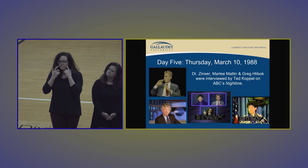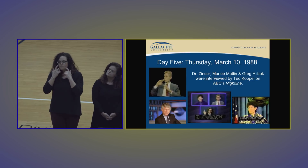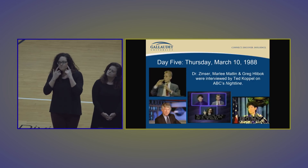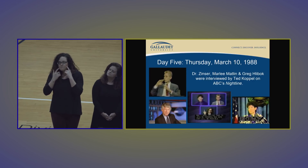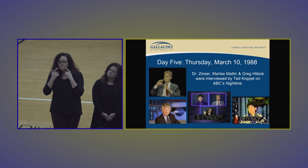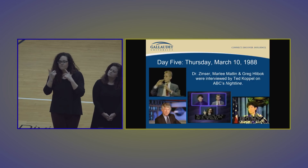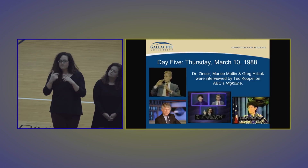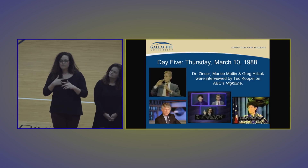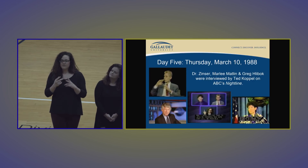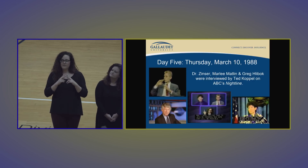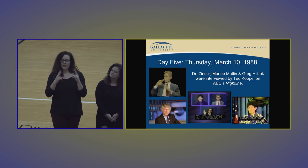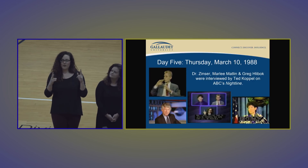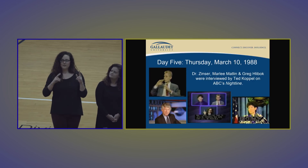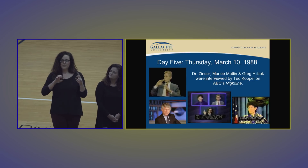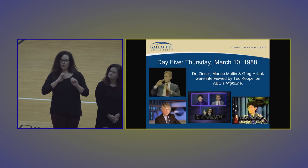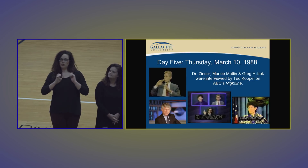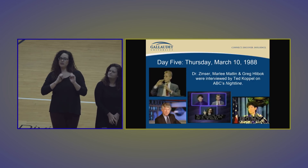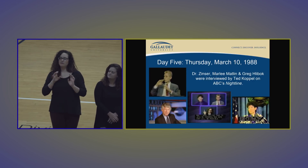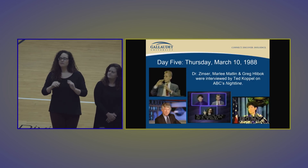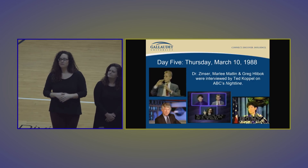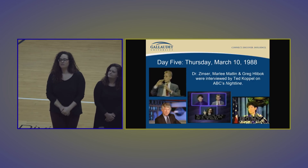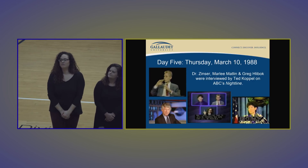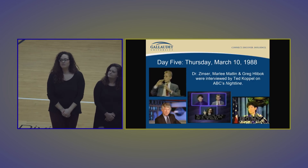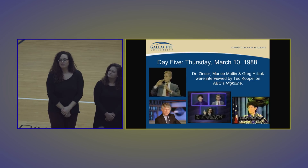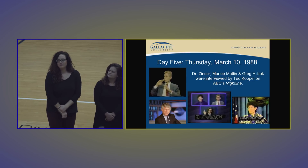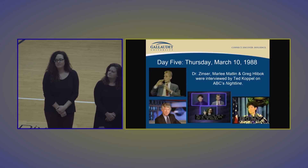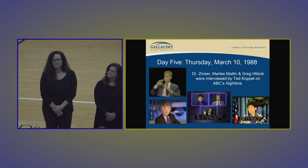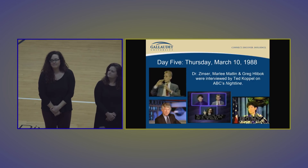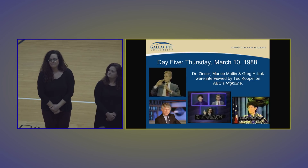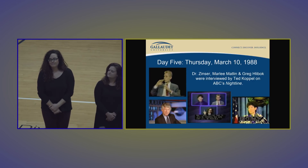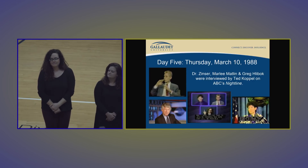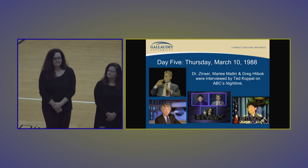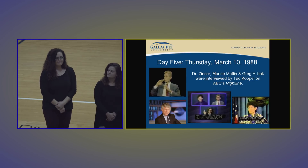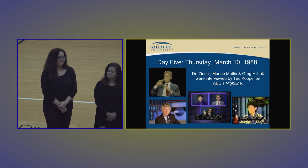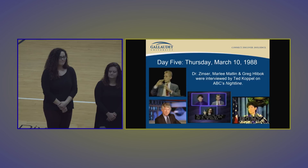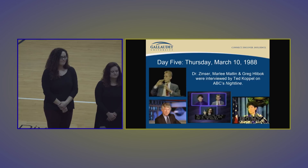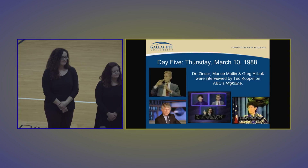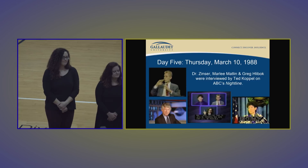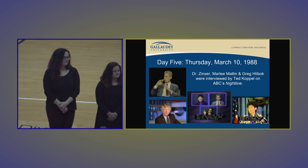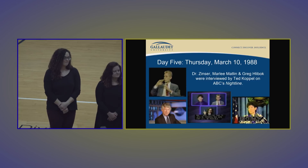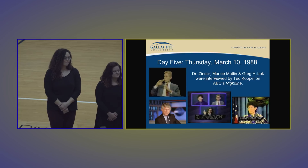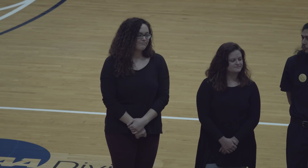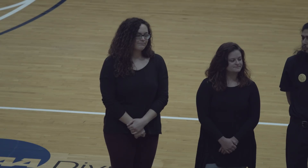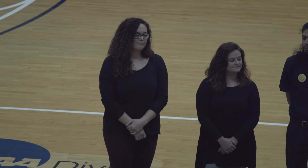and she clearly showed that she was emotional and upset. So it was a very powerful experience.